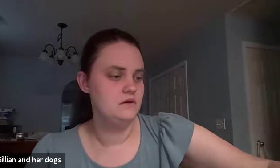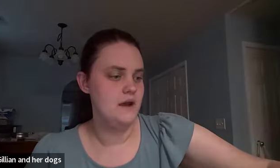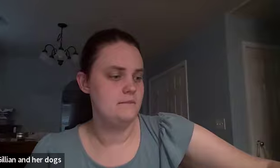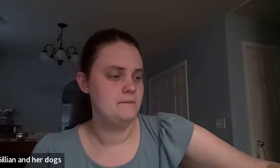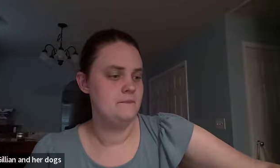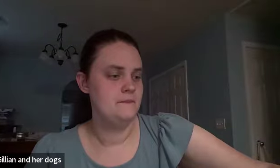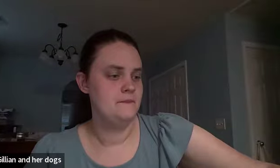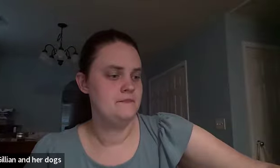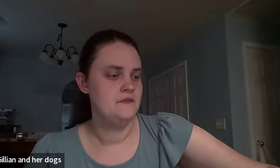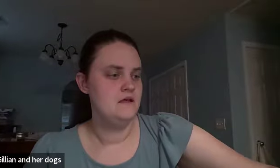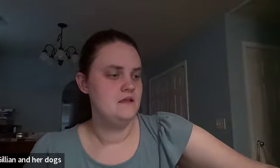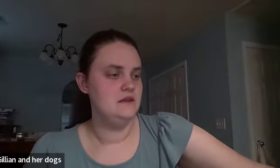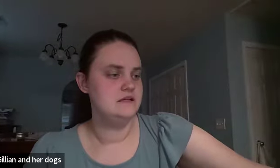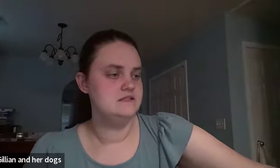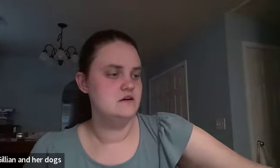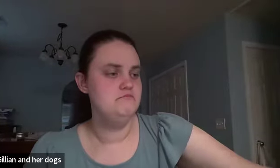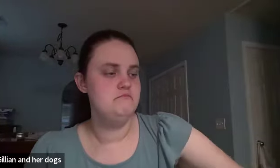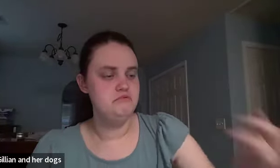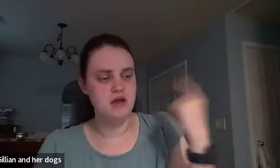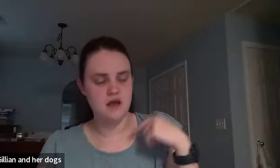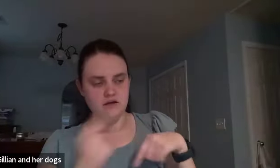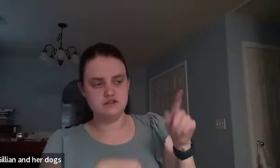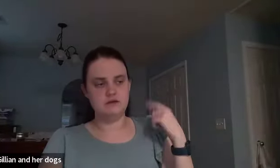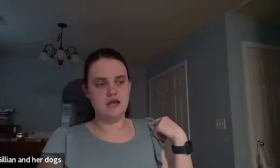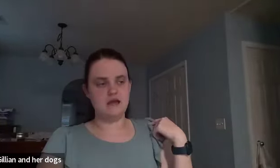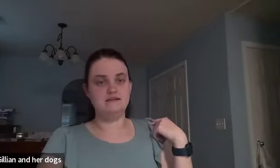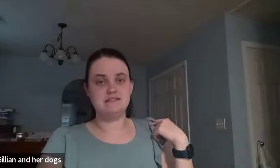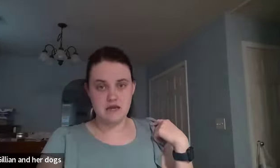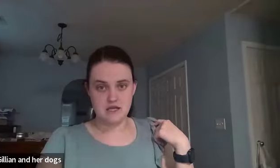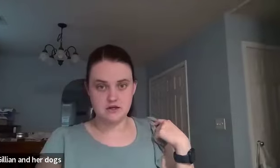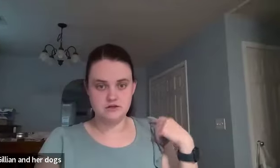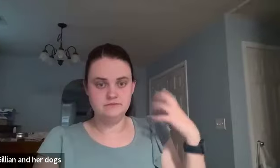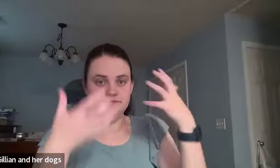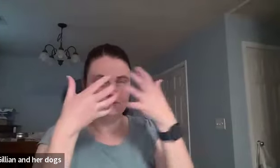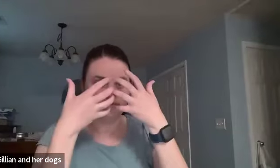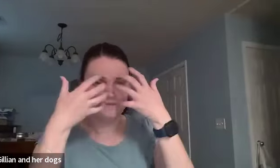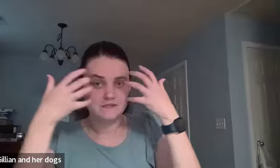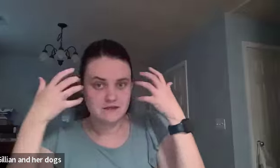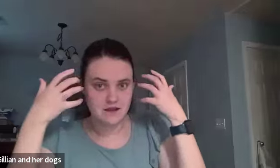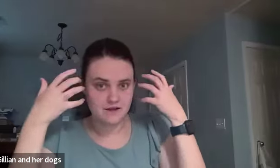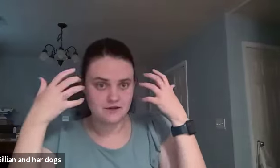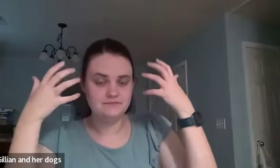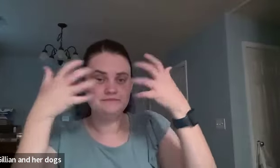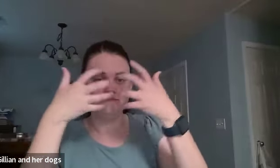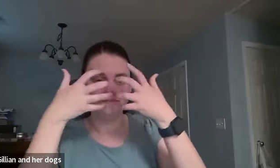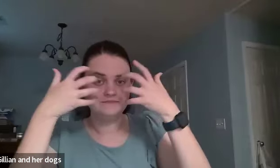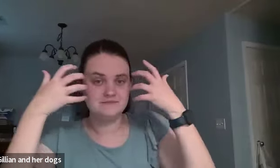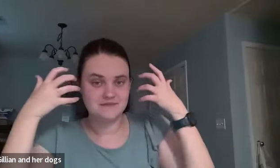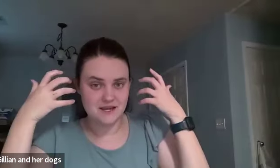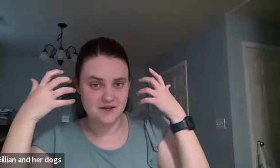Okay. Let's go back. So we had tiger, tiger,